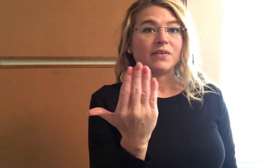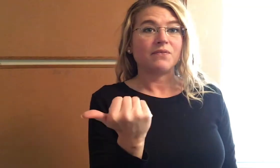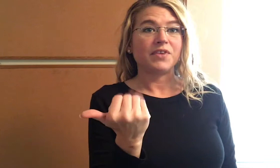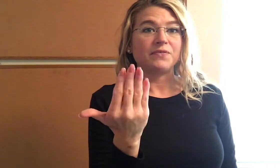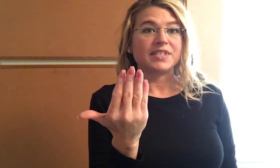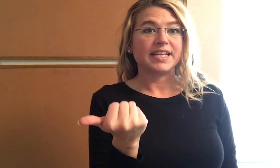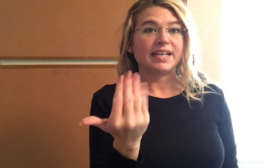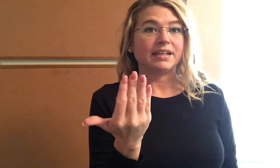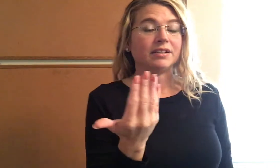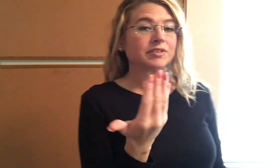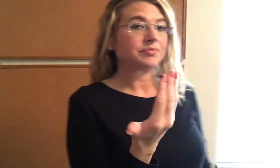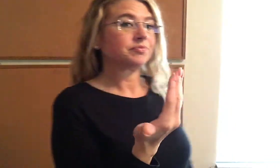15,